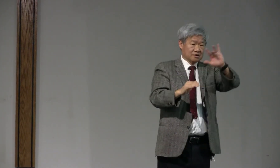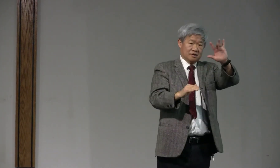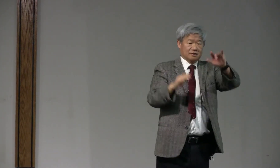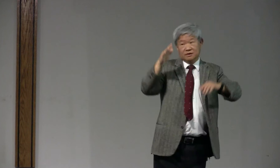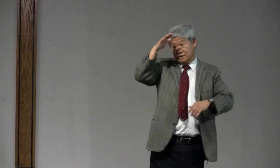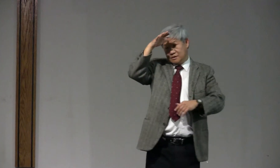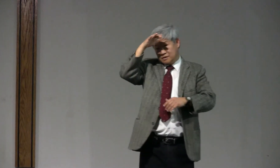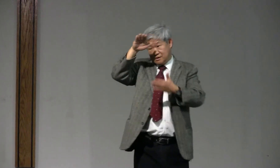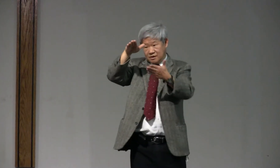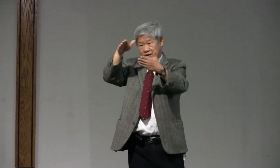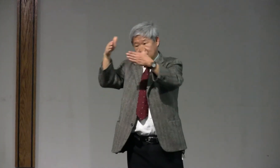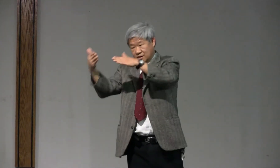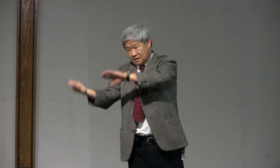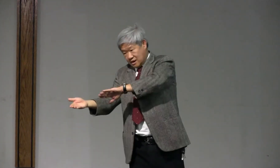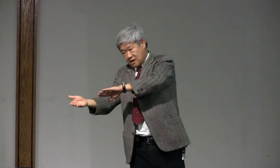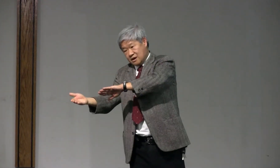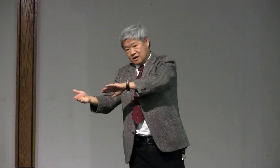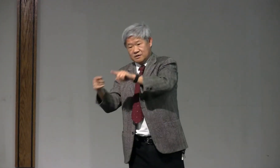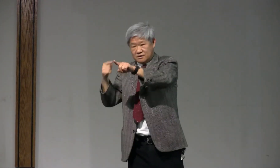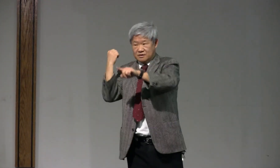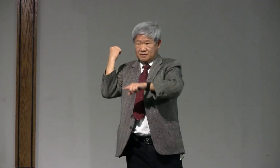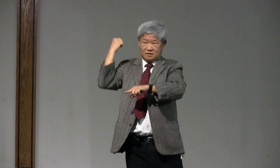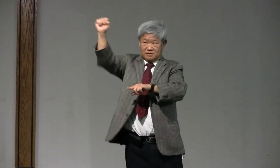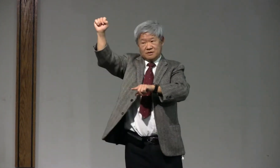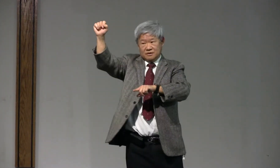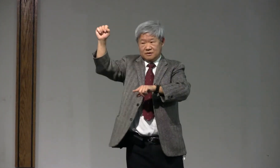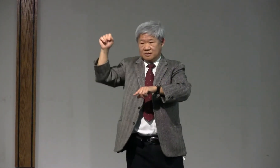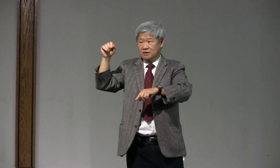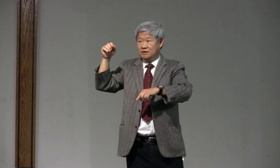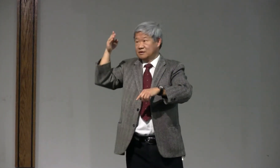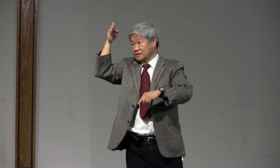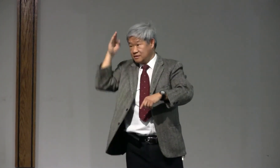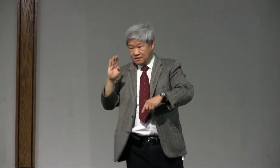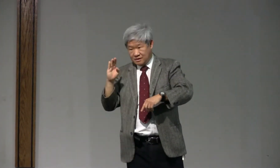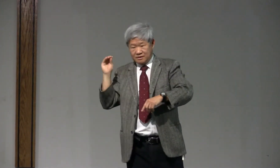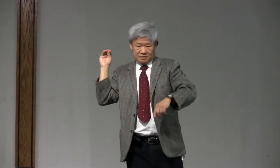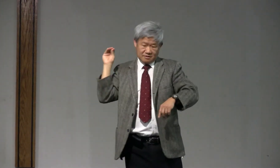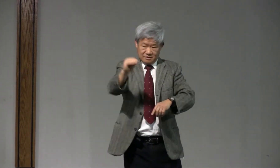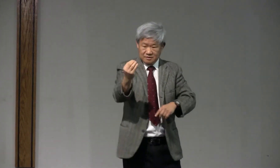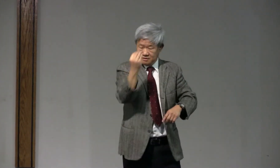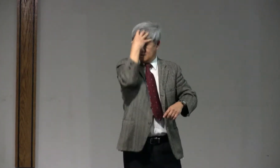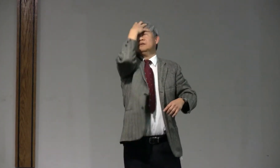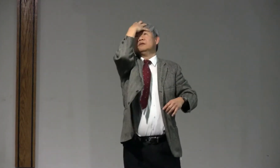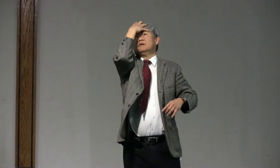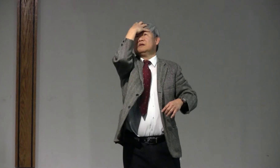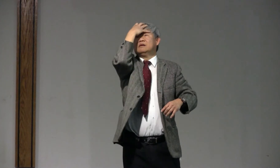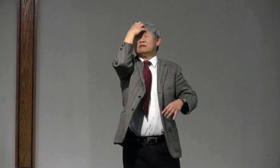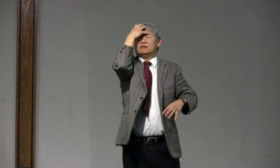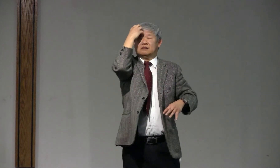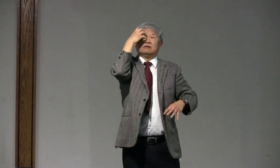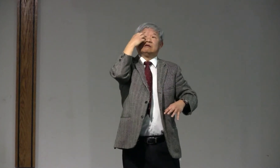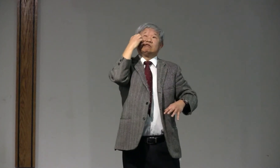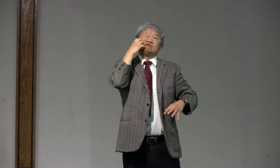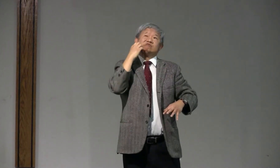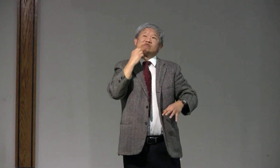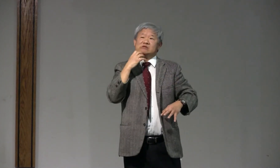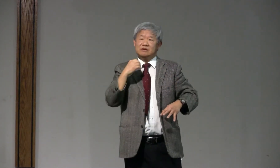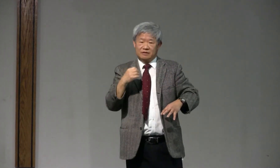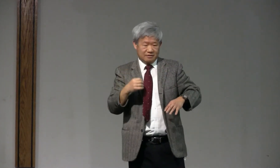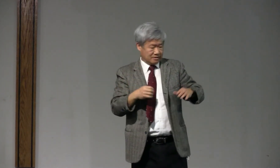King Jotham, after his father had rebelled against God and died, and had leprosy on